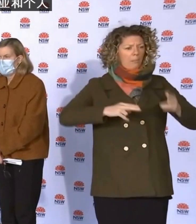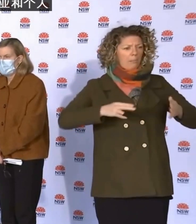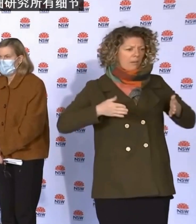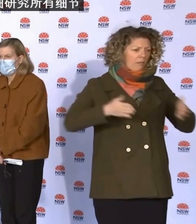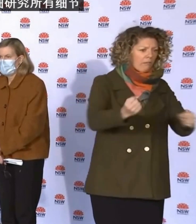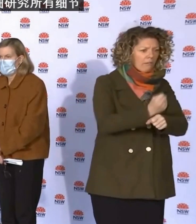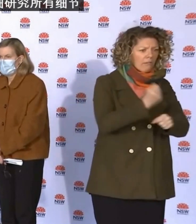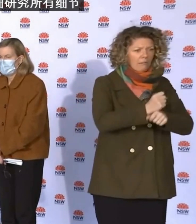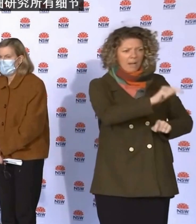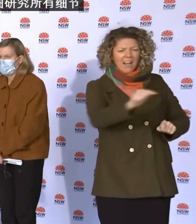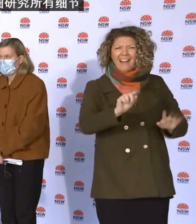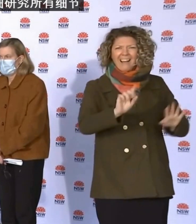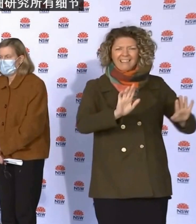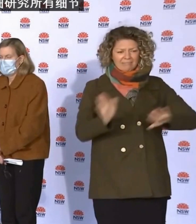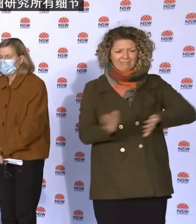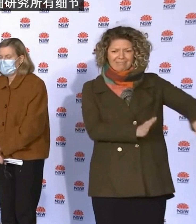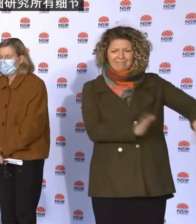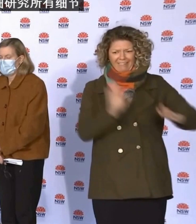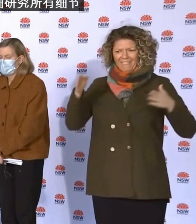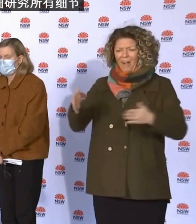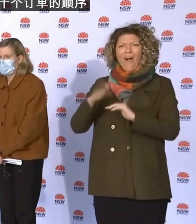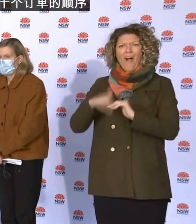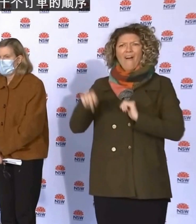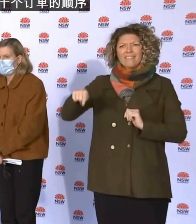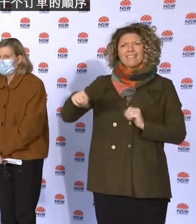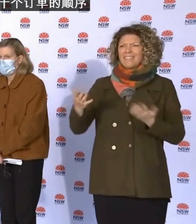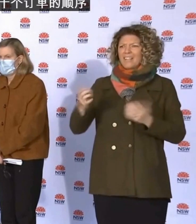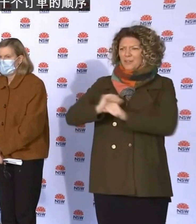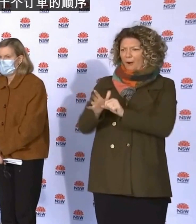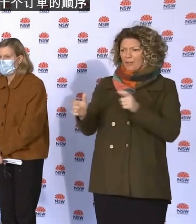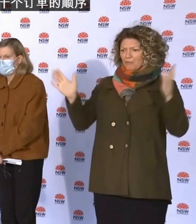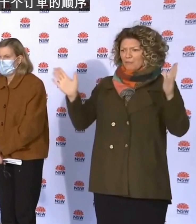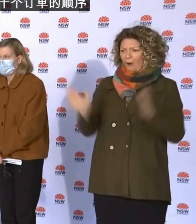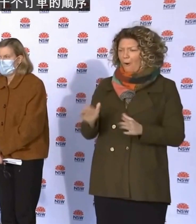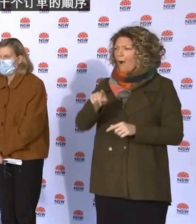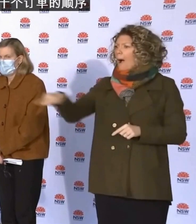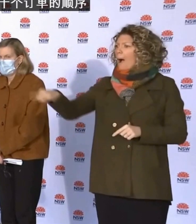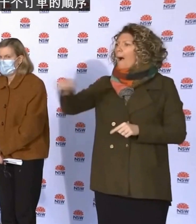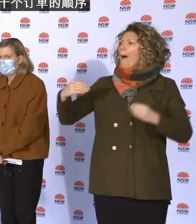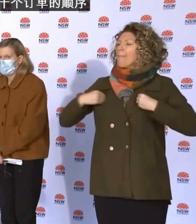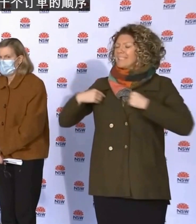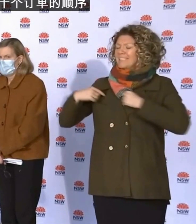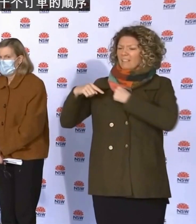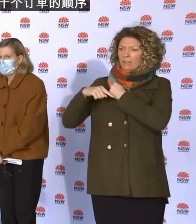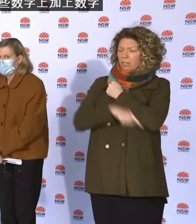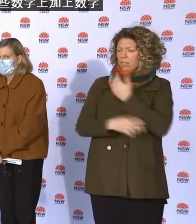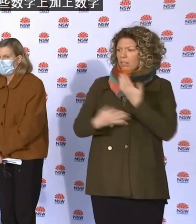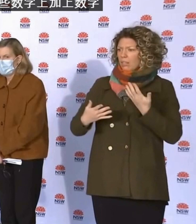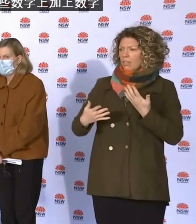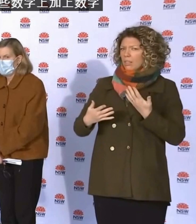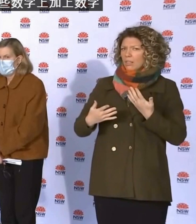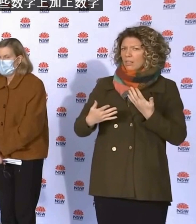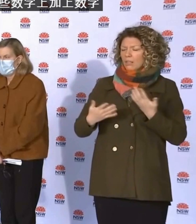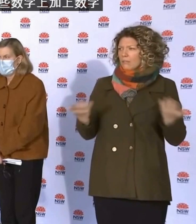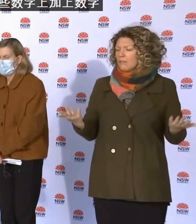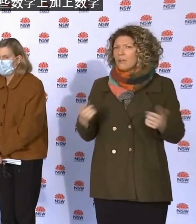and individuals during this difficult time. And we're going through all the detail of that. But I can't thank enough. But it'll be in the order of sort of tens of millions of